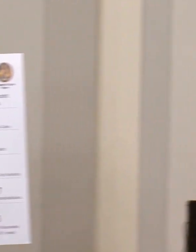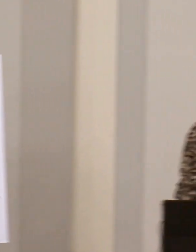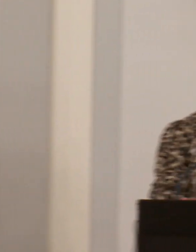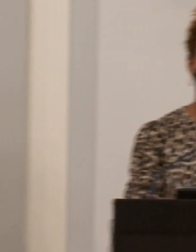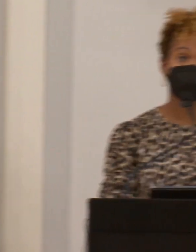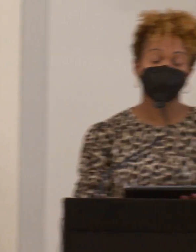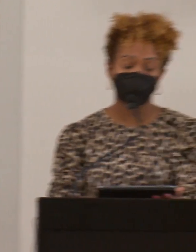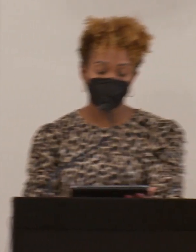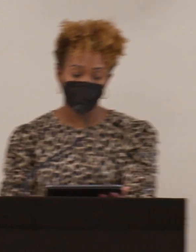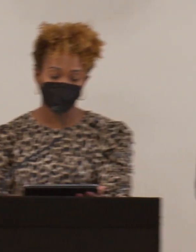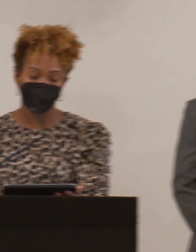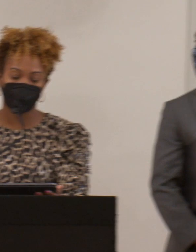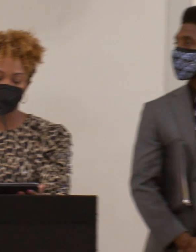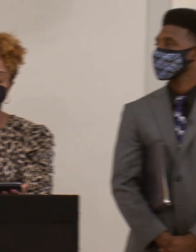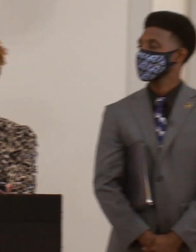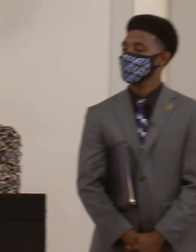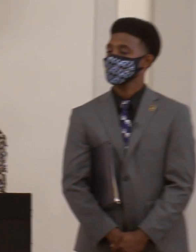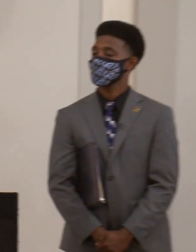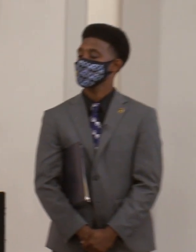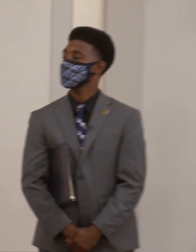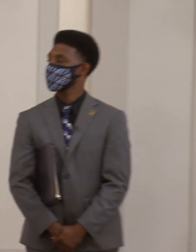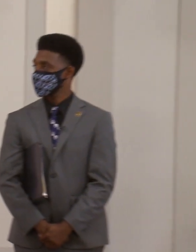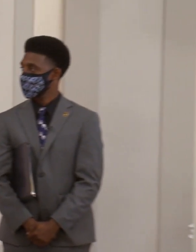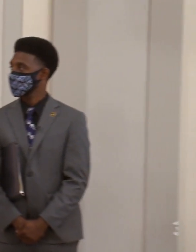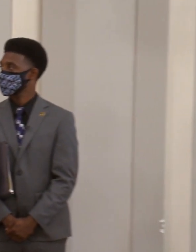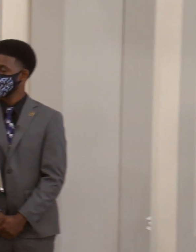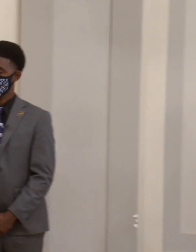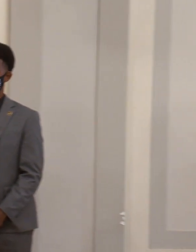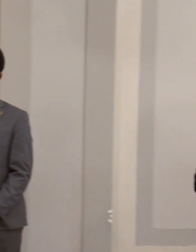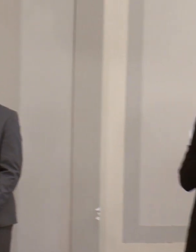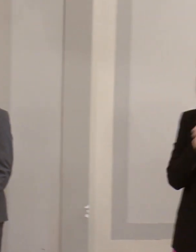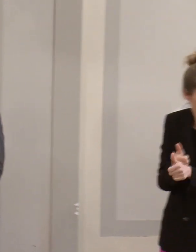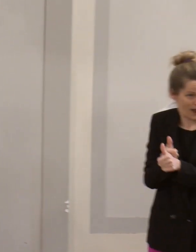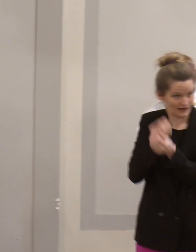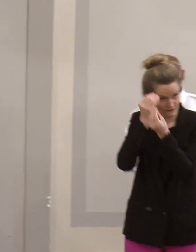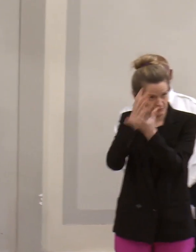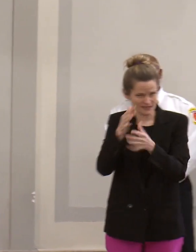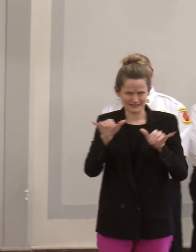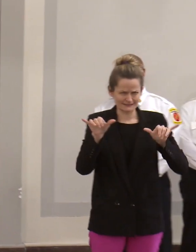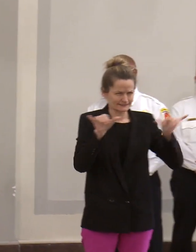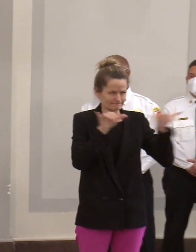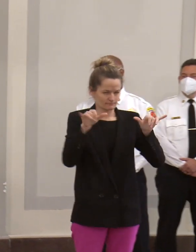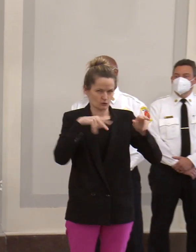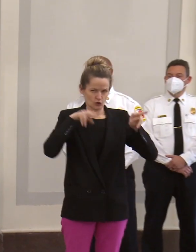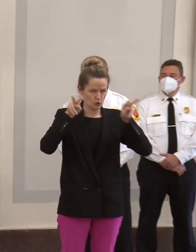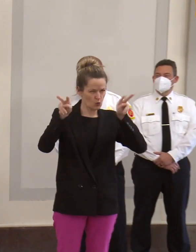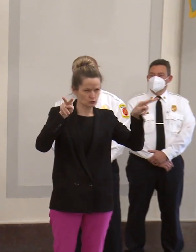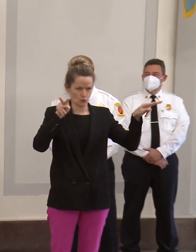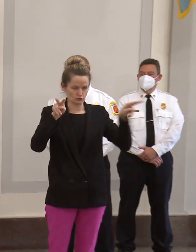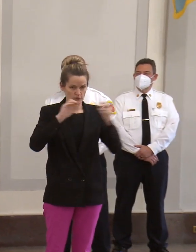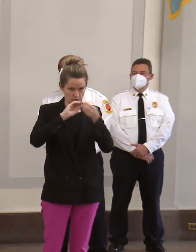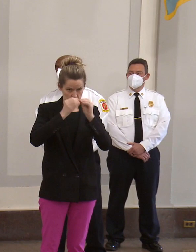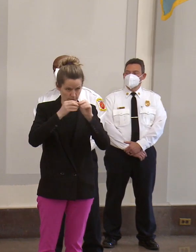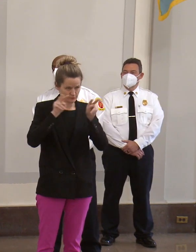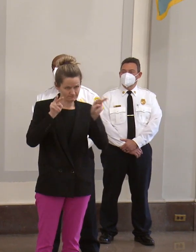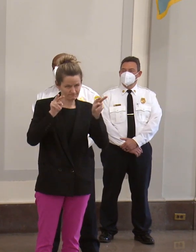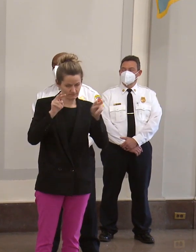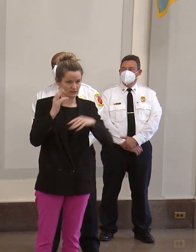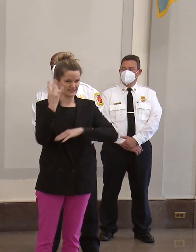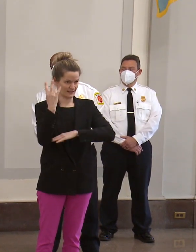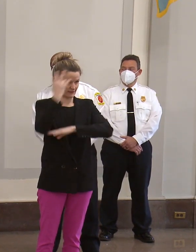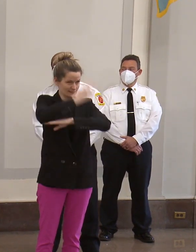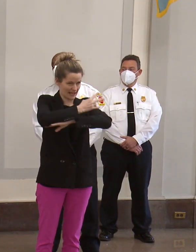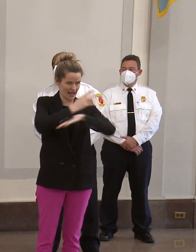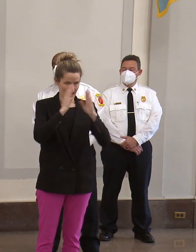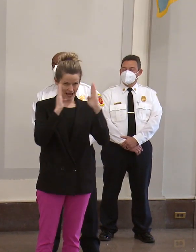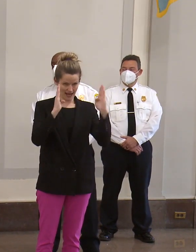tracker, which looks at the same metrics over a 7-day period to determine the level of community transmission within a jurisdiction. Additionally,